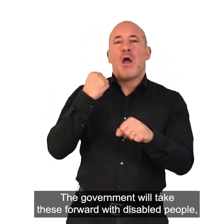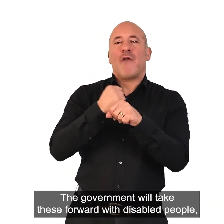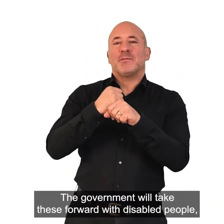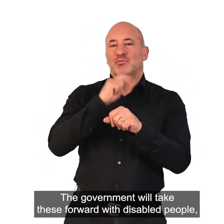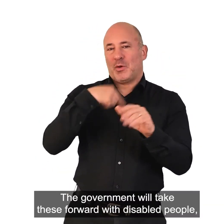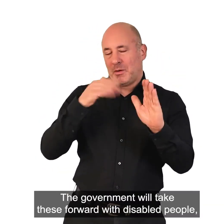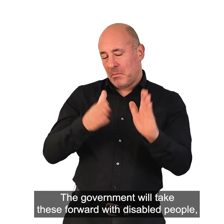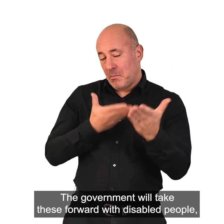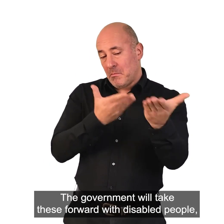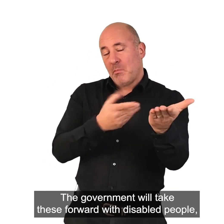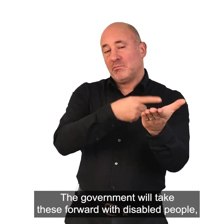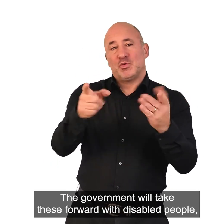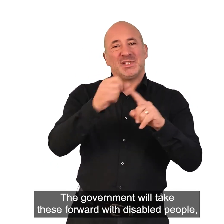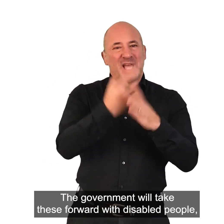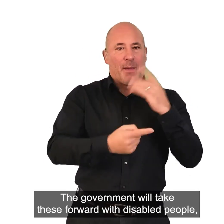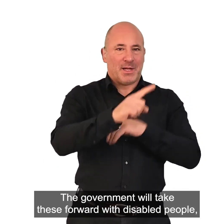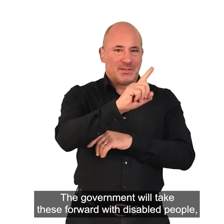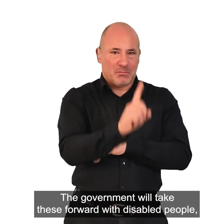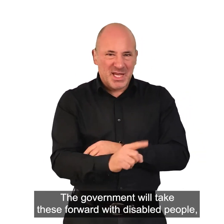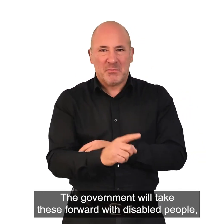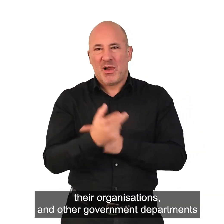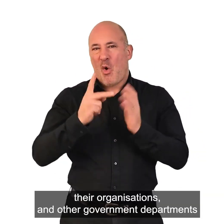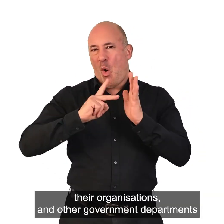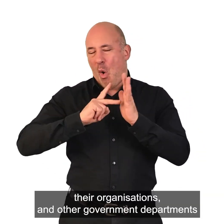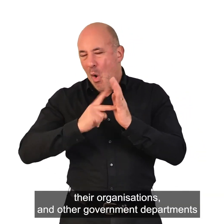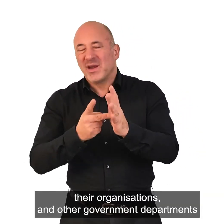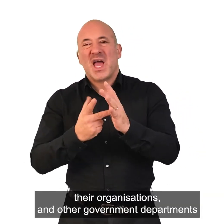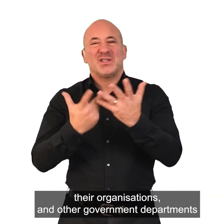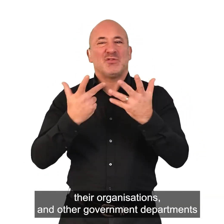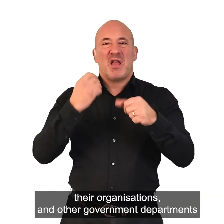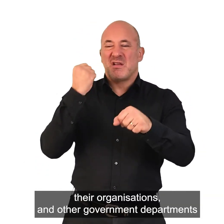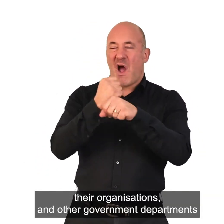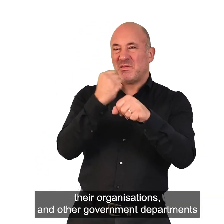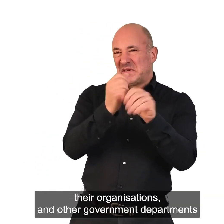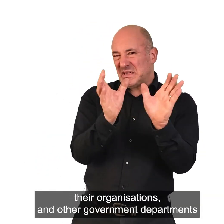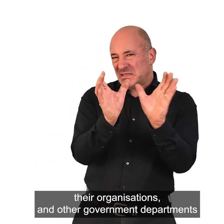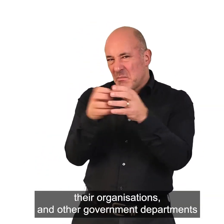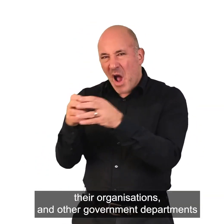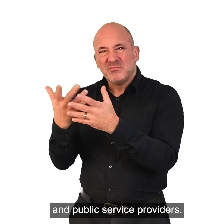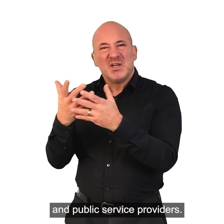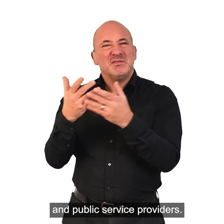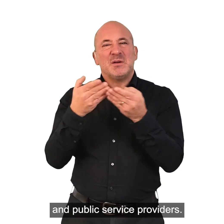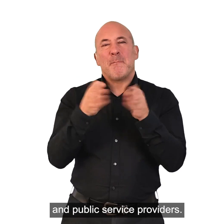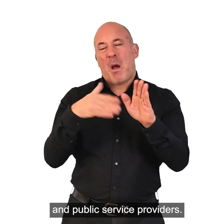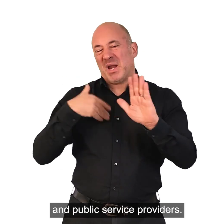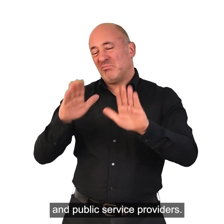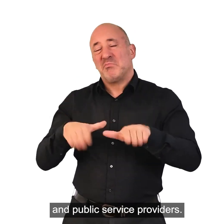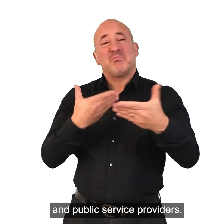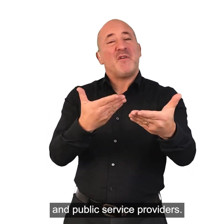The government will take these forward with disabled people, their organisations, and other government departments and public service